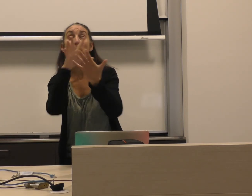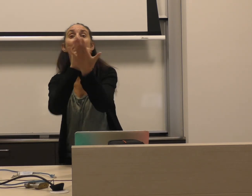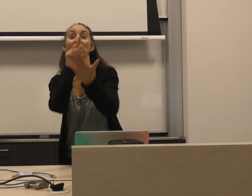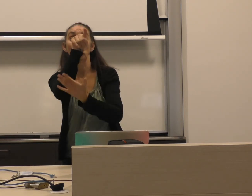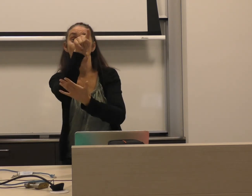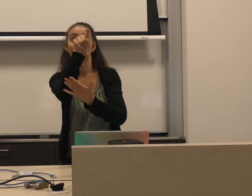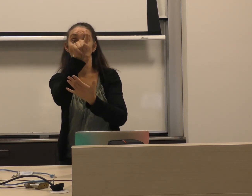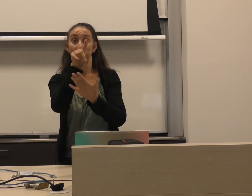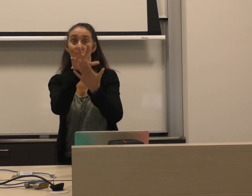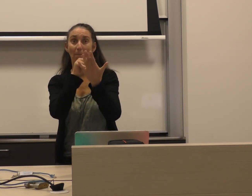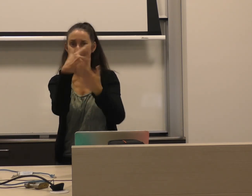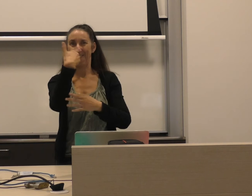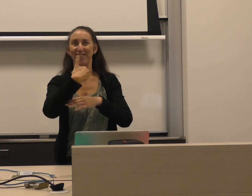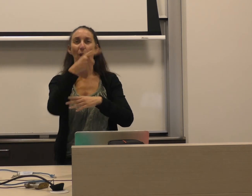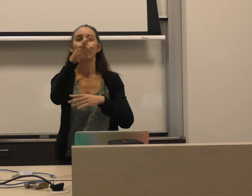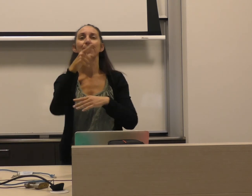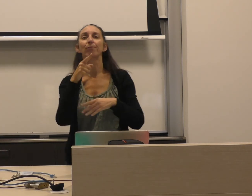Yep. I'll copy your signing, so you just sign it.